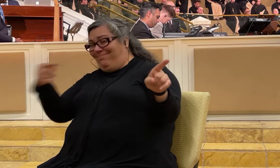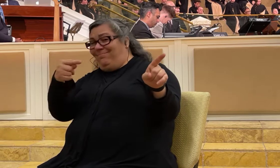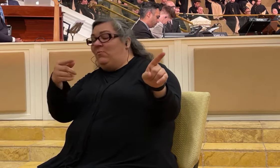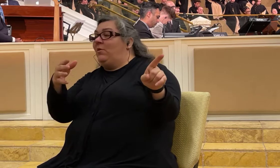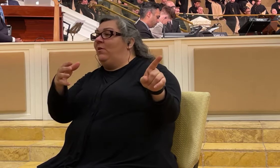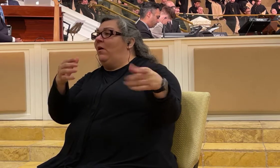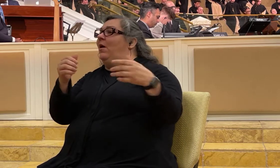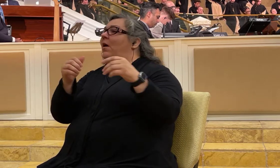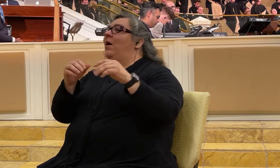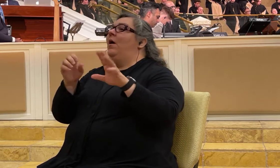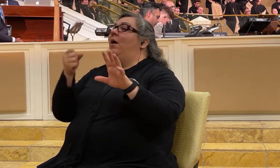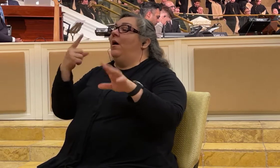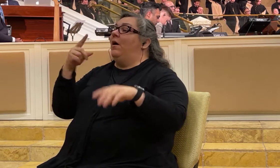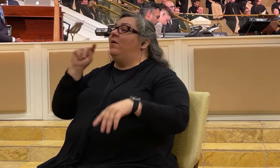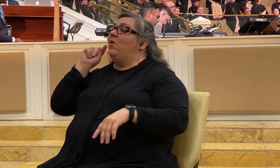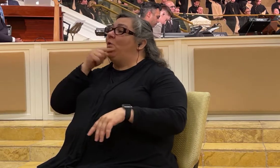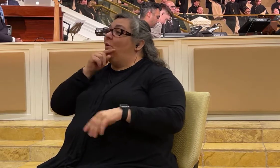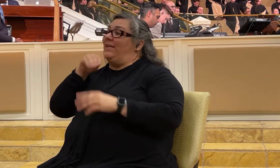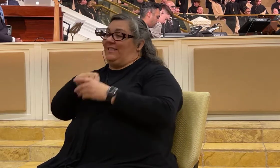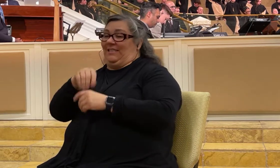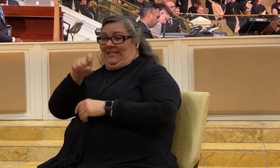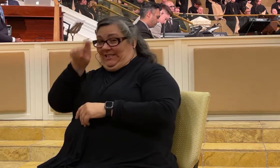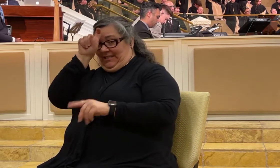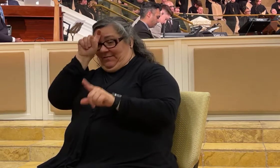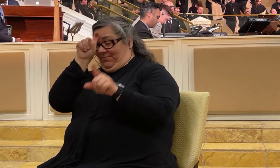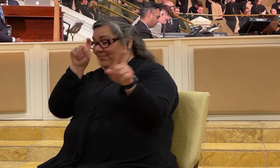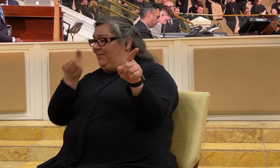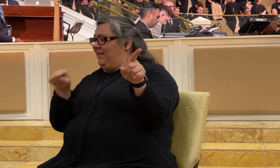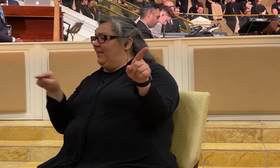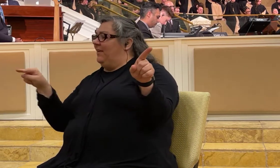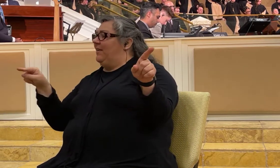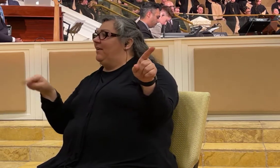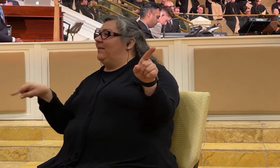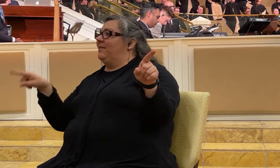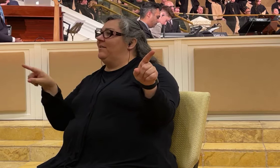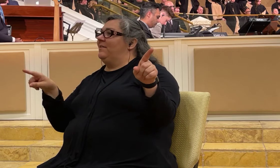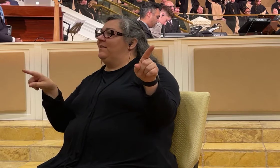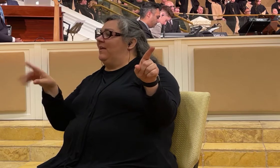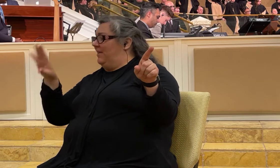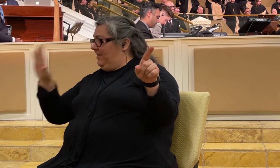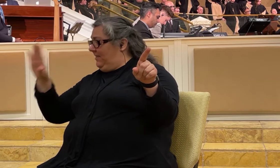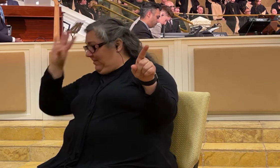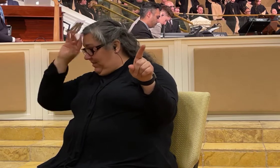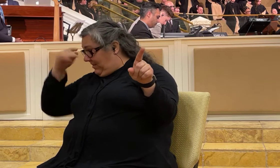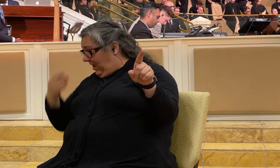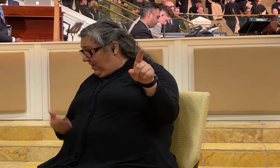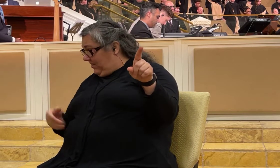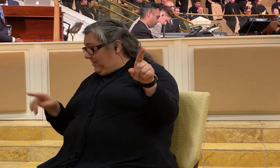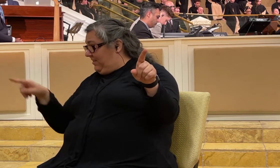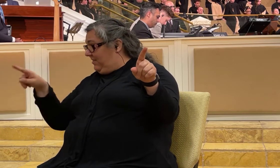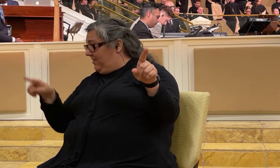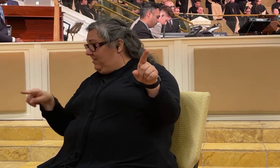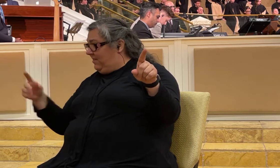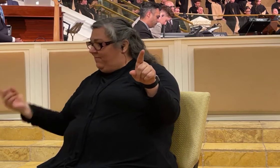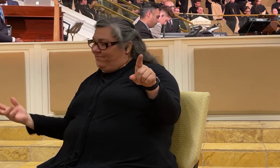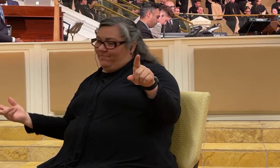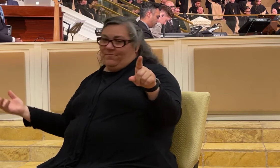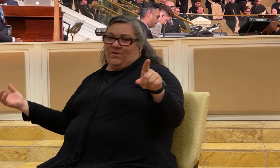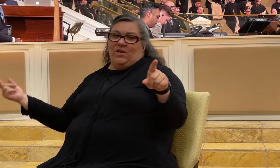whole thing, there's corn in Egypt. His sons go